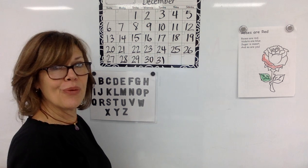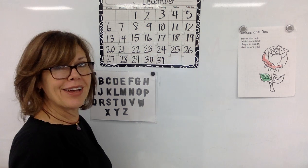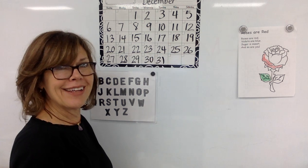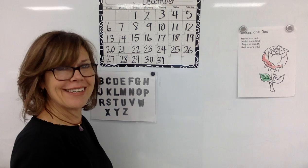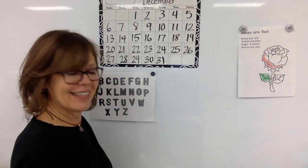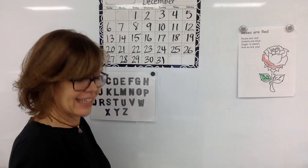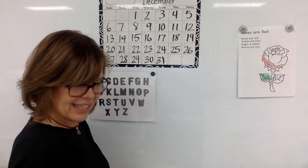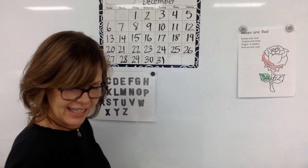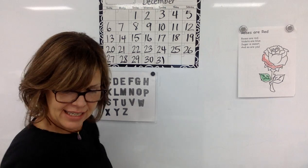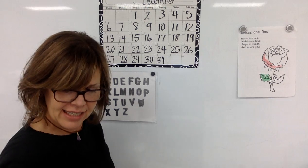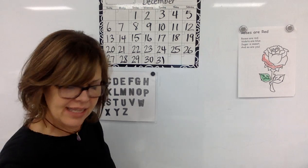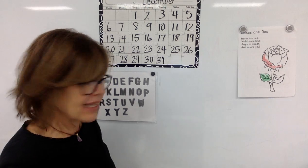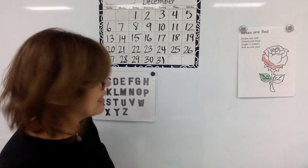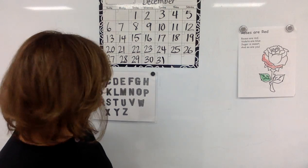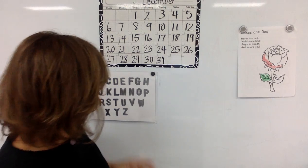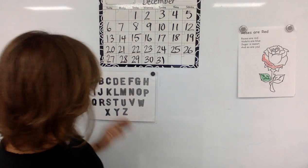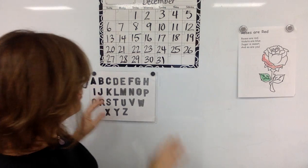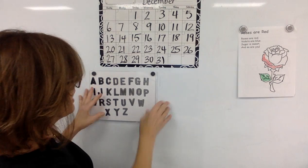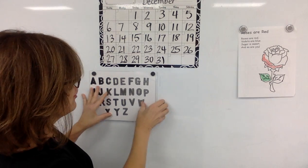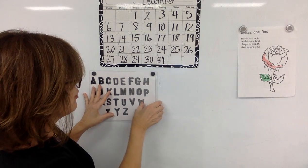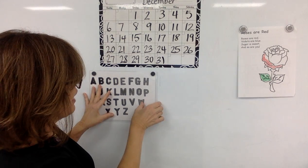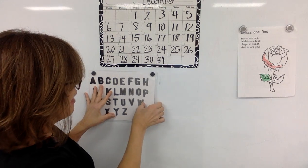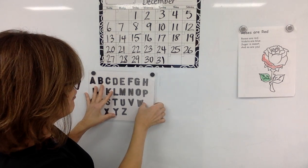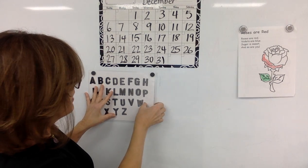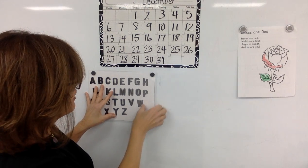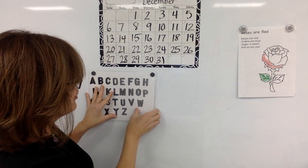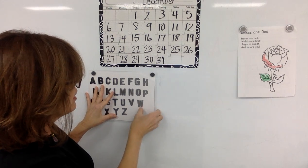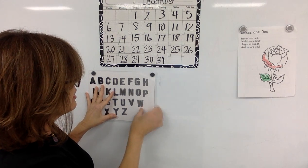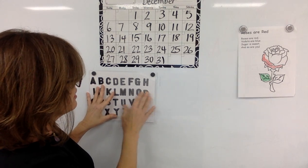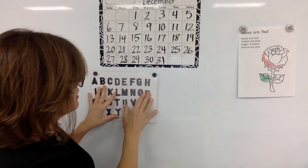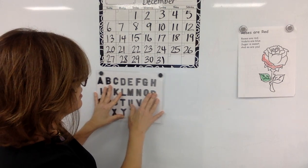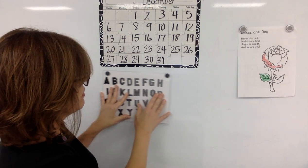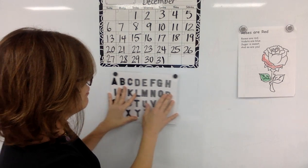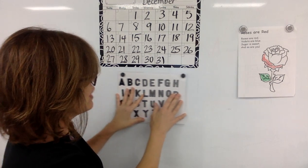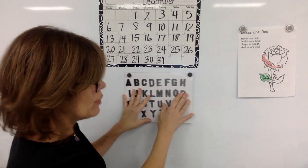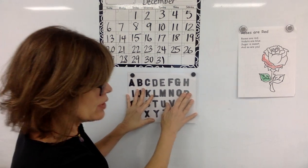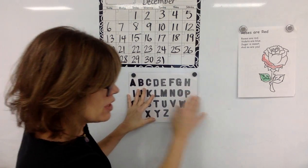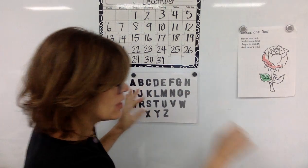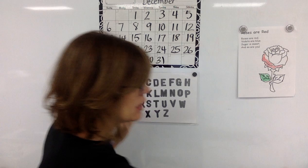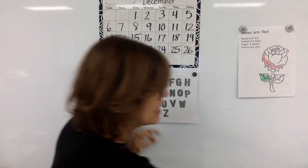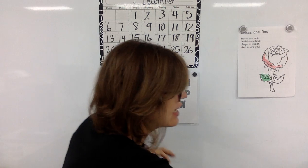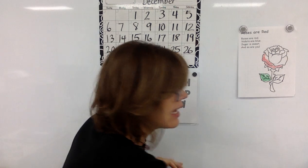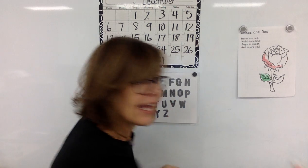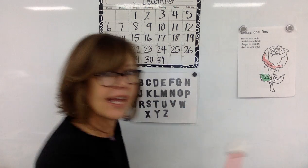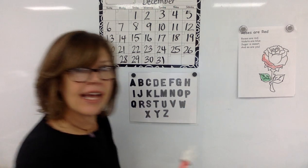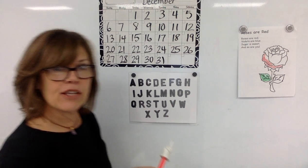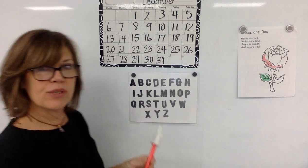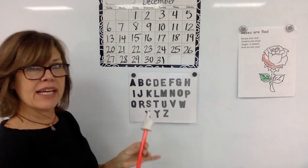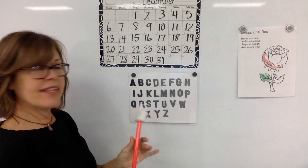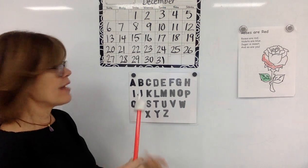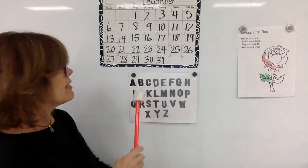31. Let's move down to our alphabet chart. Follow along as we say the